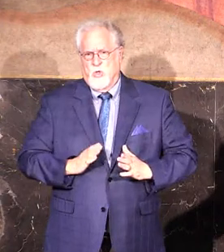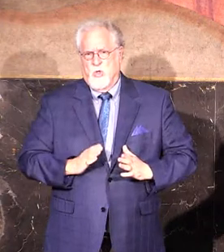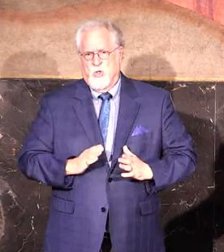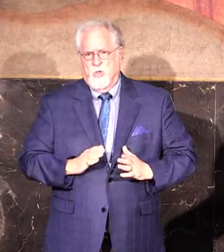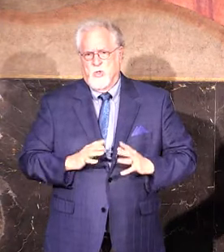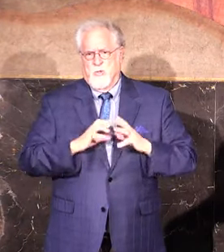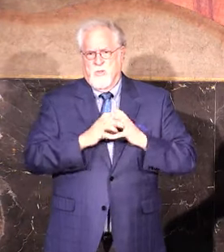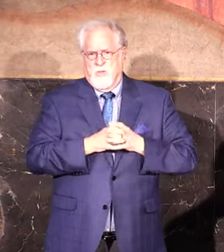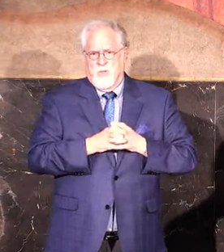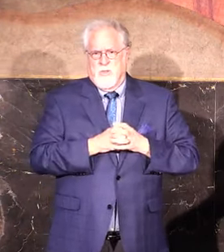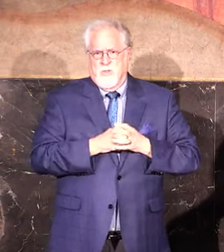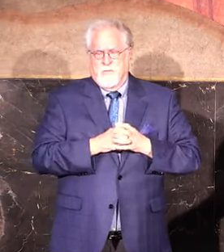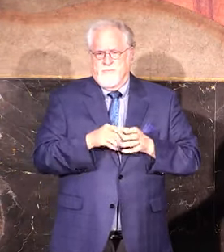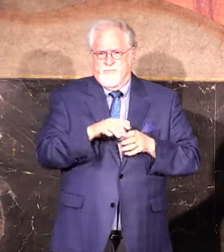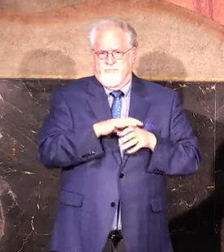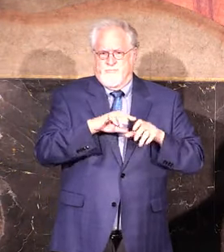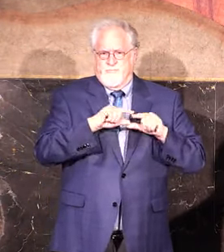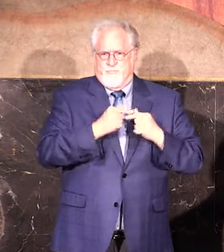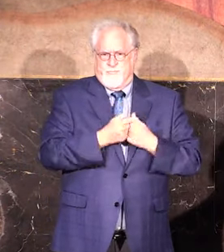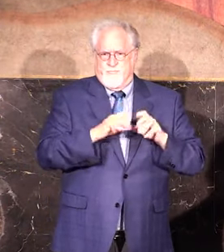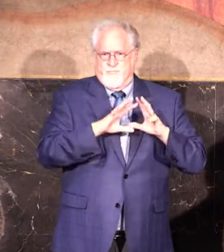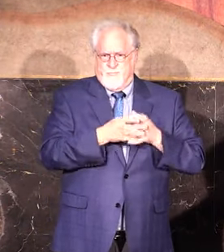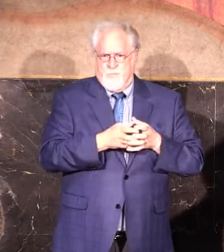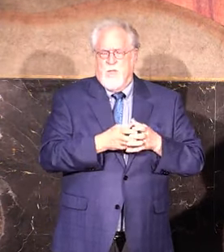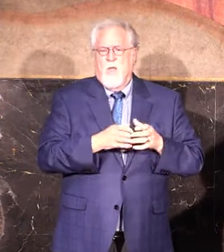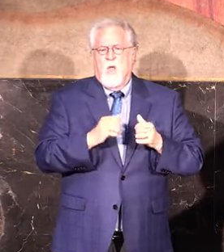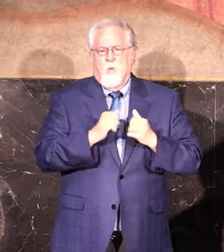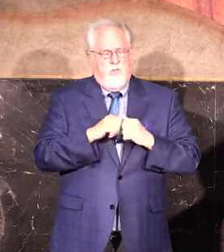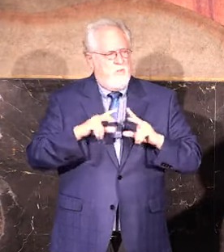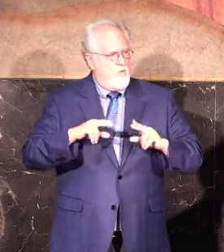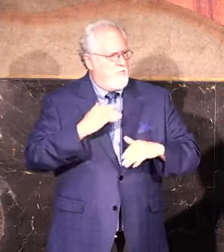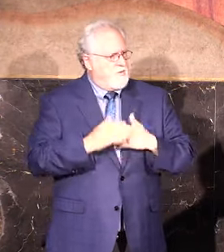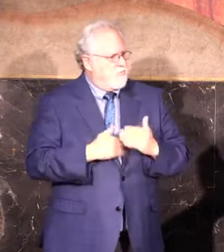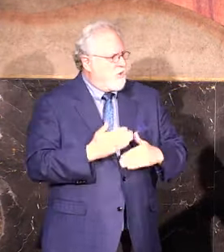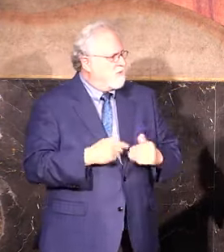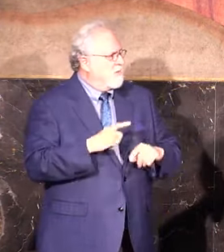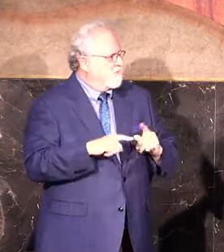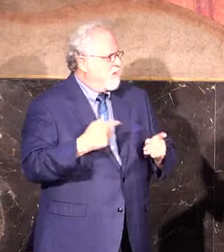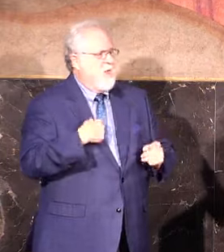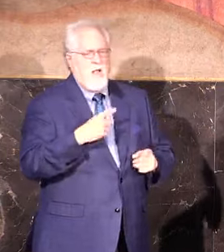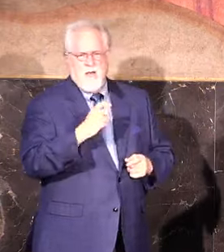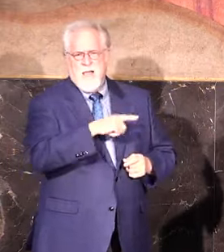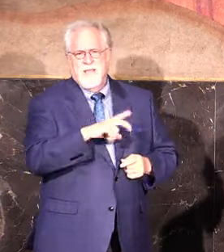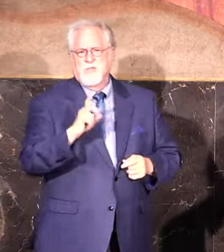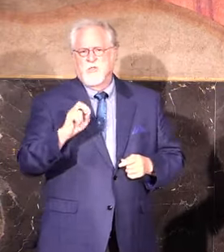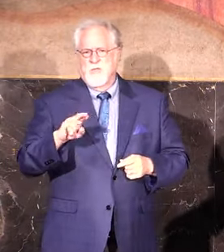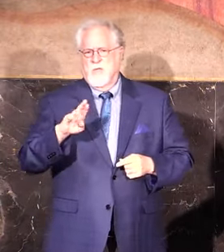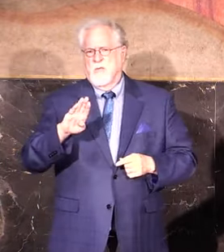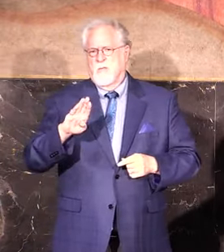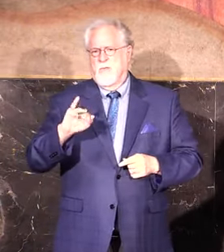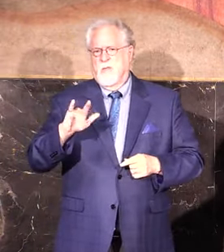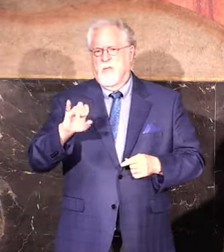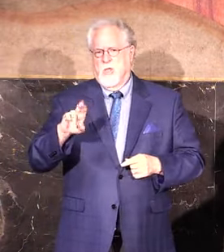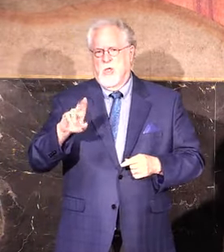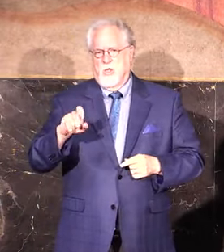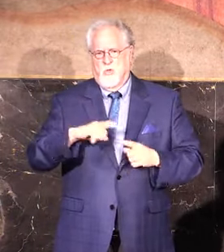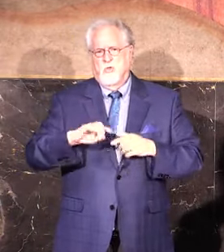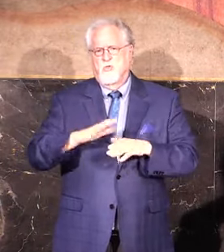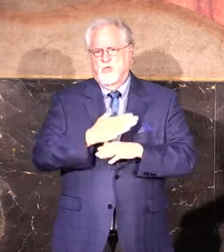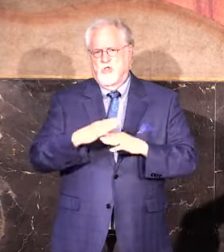congregant settings affiliated with crawfish processing. But I'm going to ask Dr. BU to come up and share